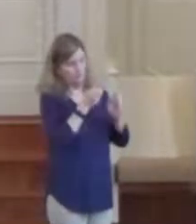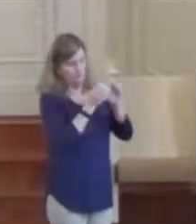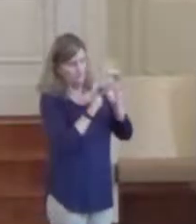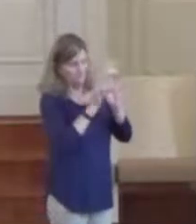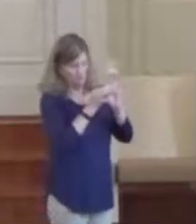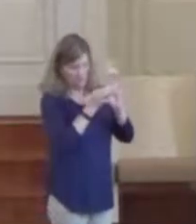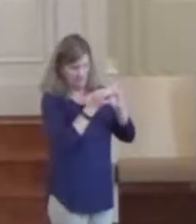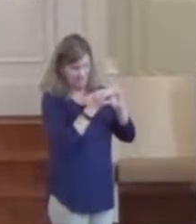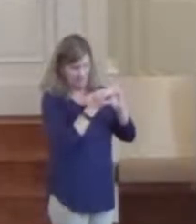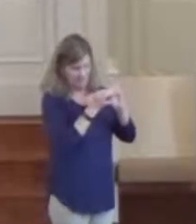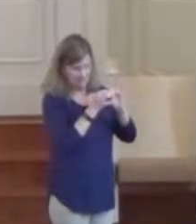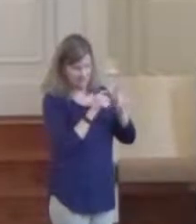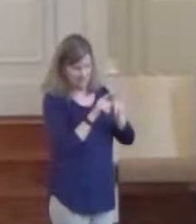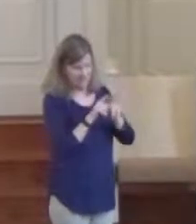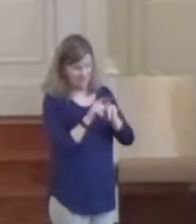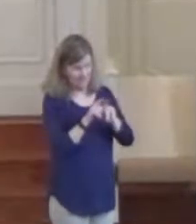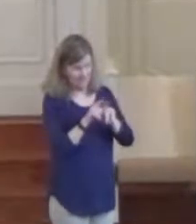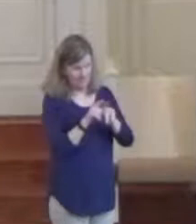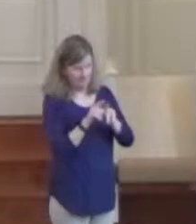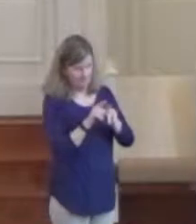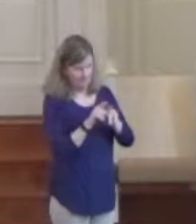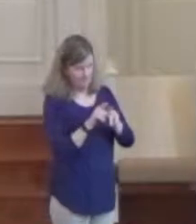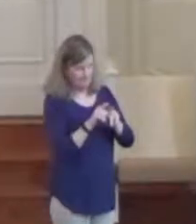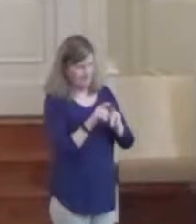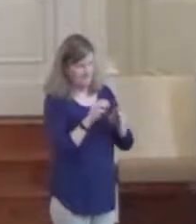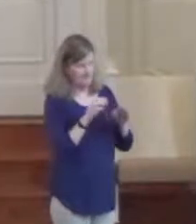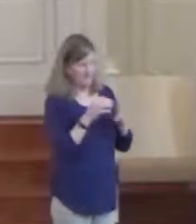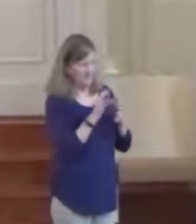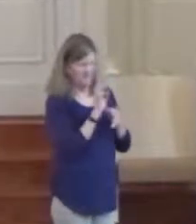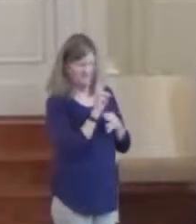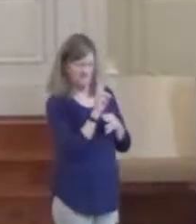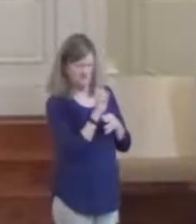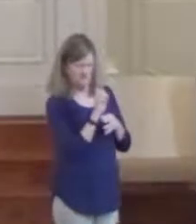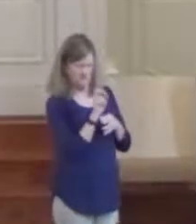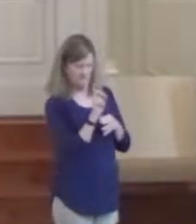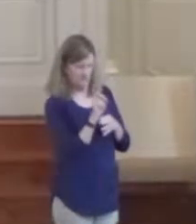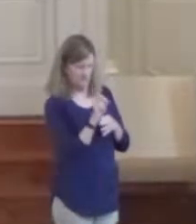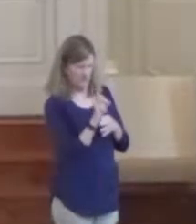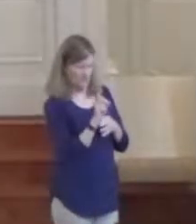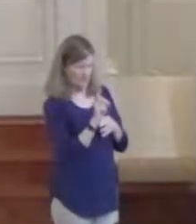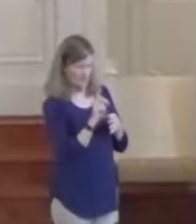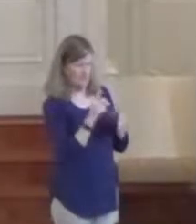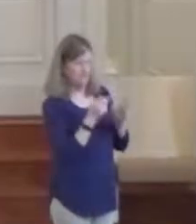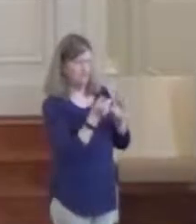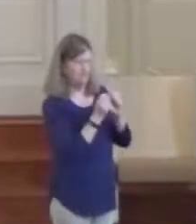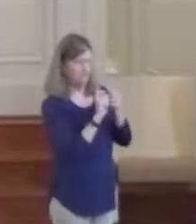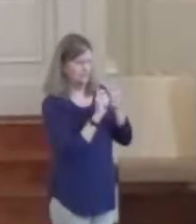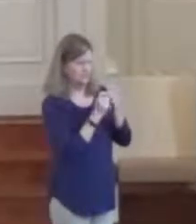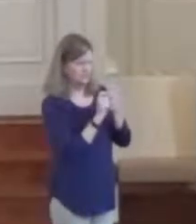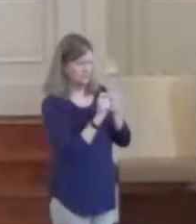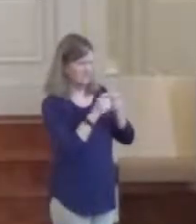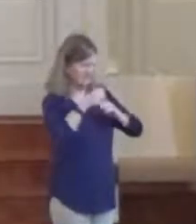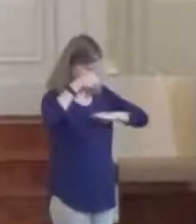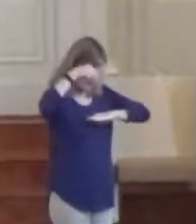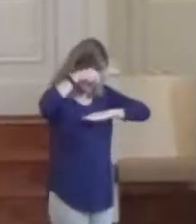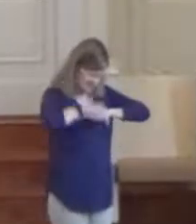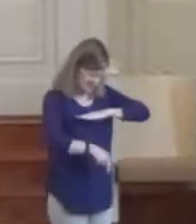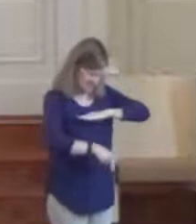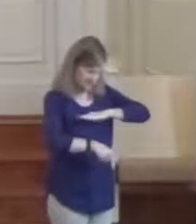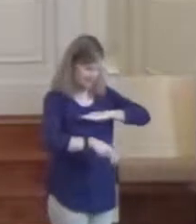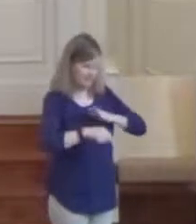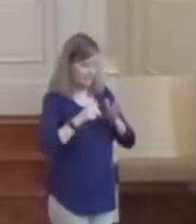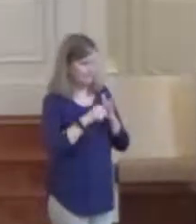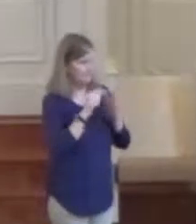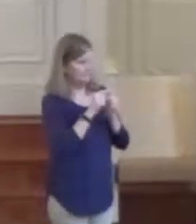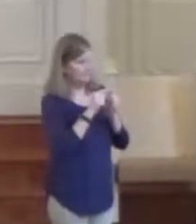as the formless void, in other places it's translated as the deep.